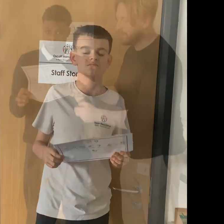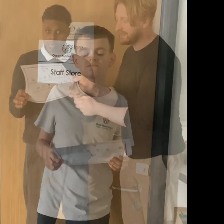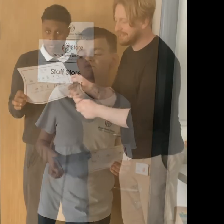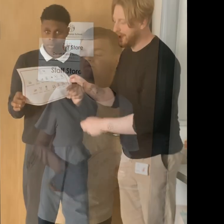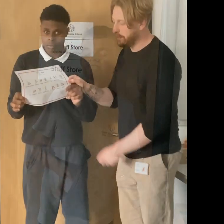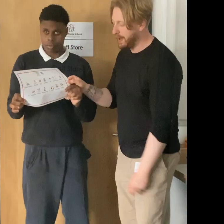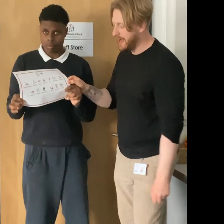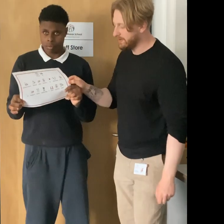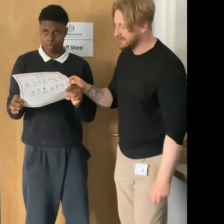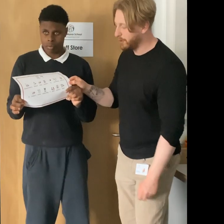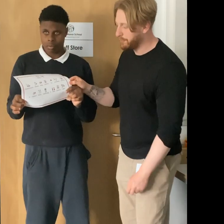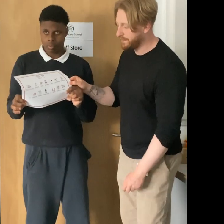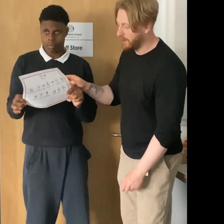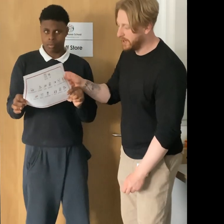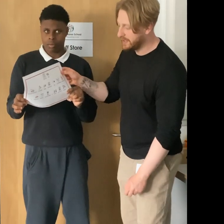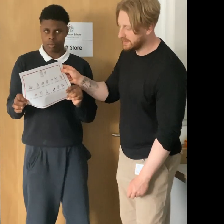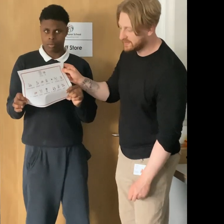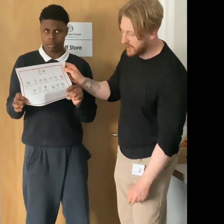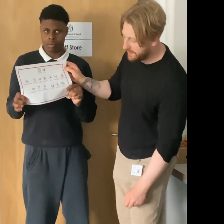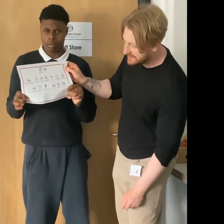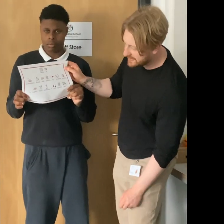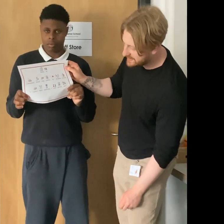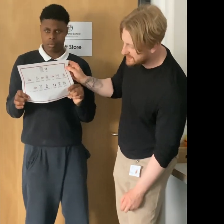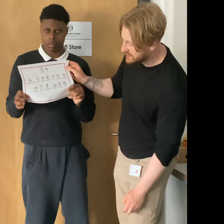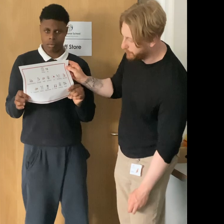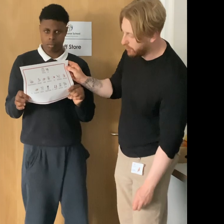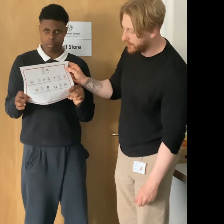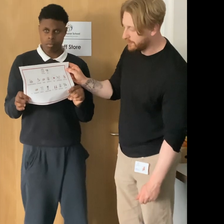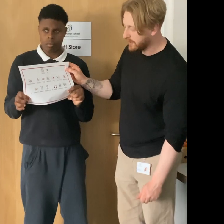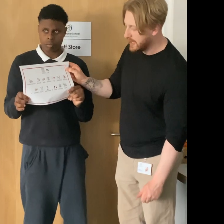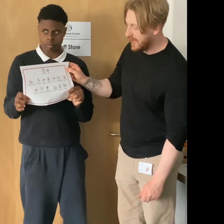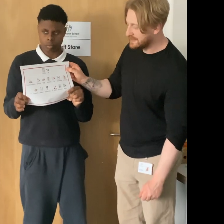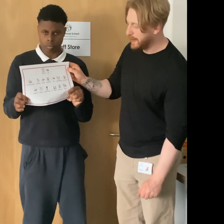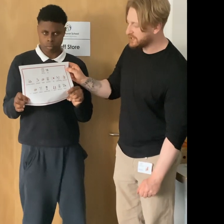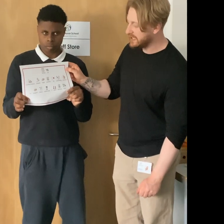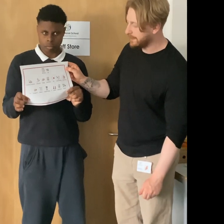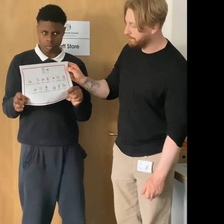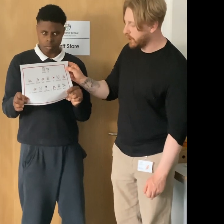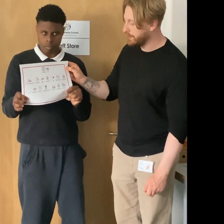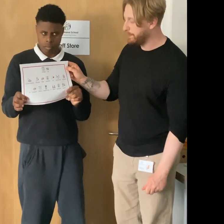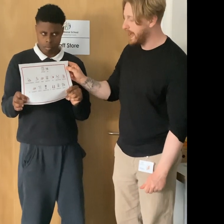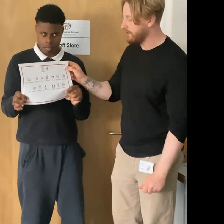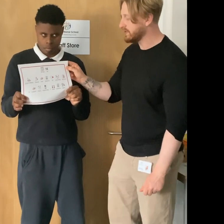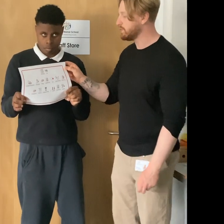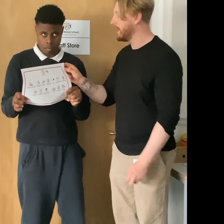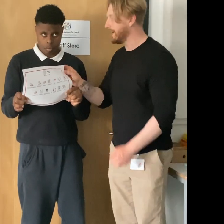Governments help parents by providing services to support them, especially if both parents work.